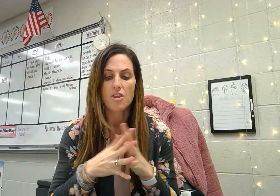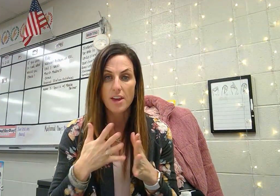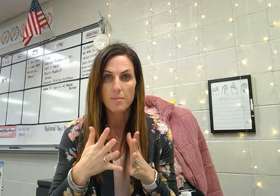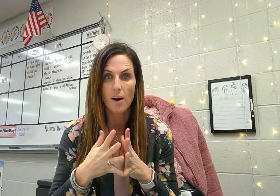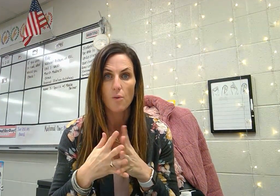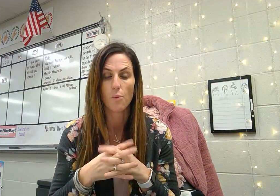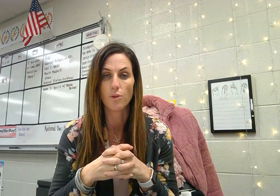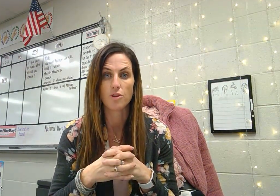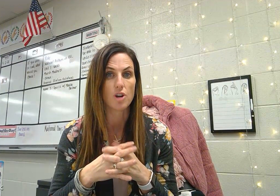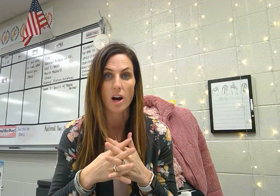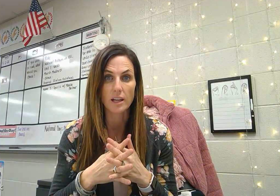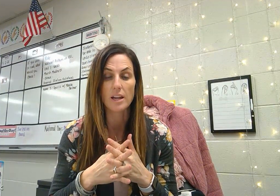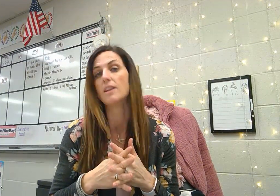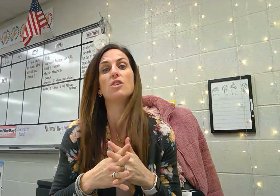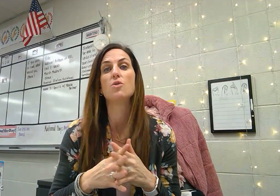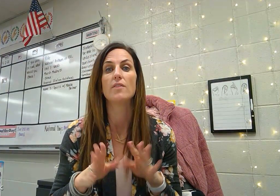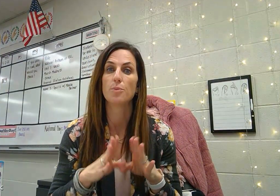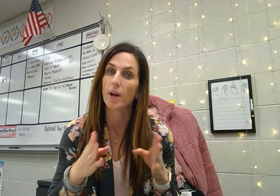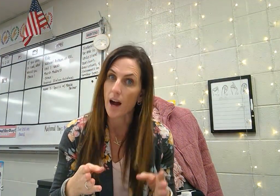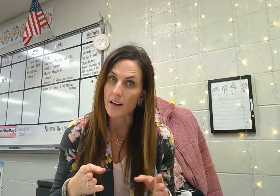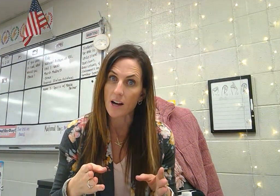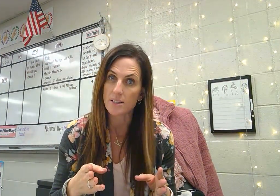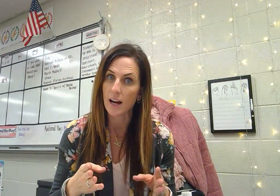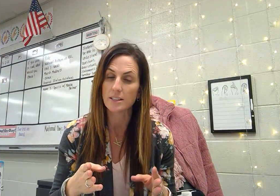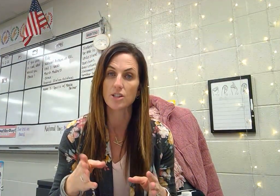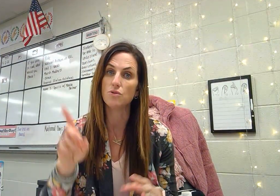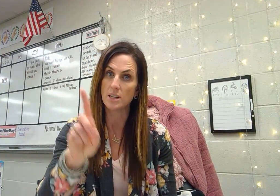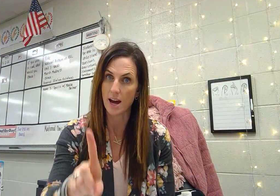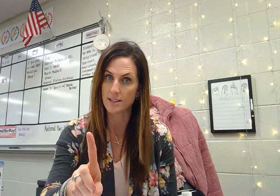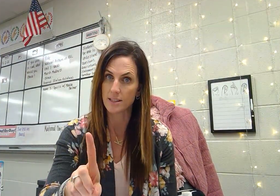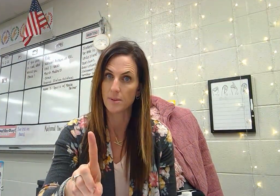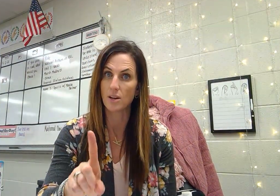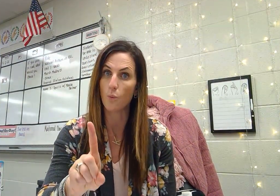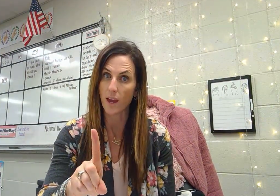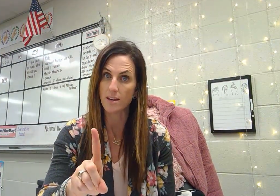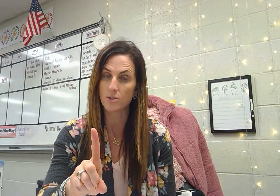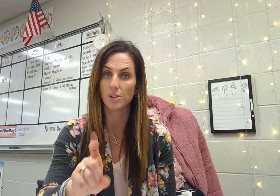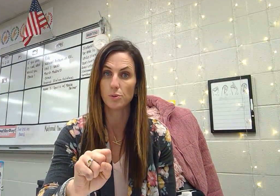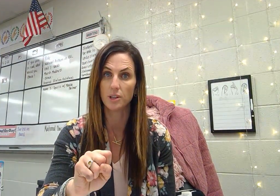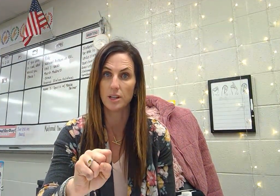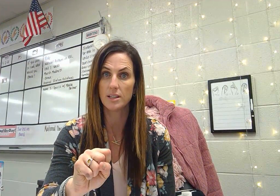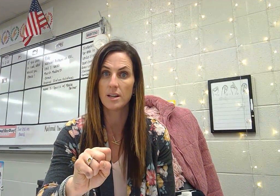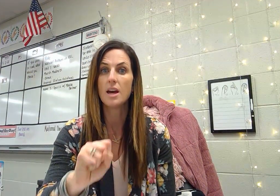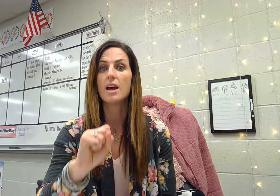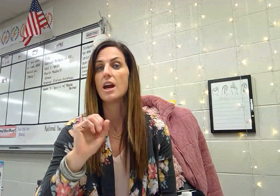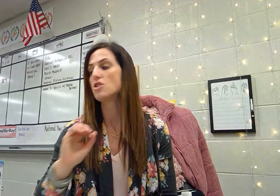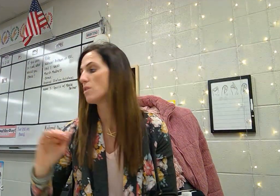Think about you're talking and then you have to break eye contact and you need to ask somebody to wait or hold on, and you go